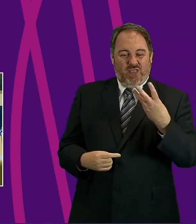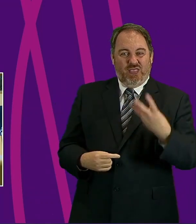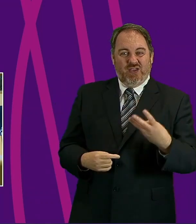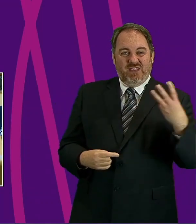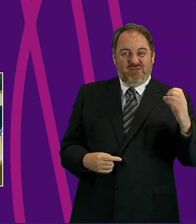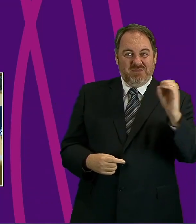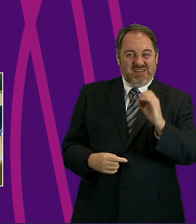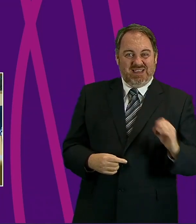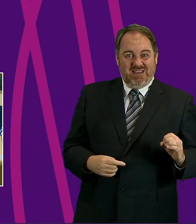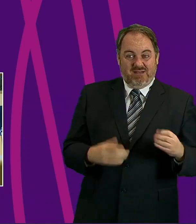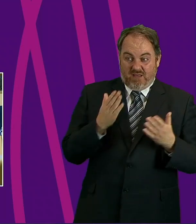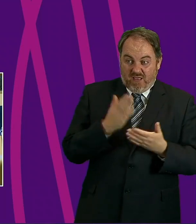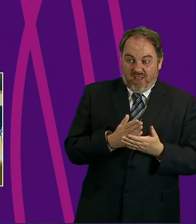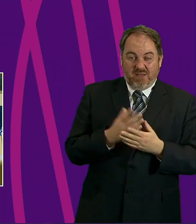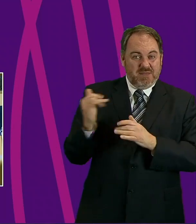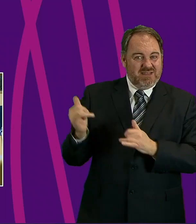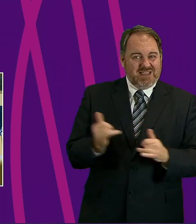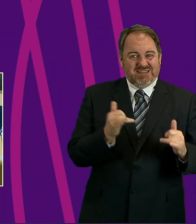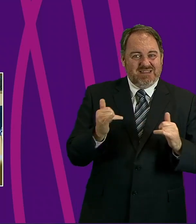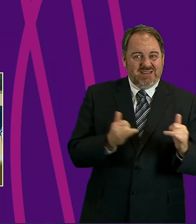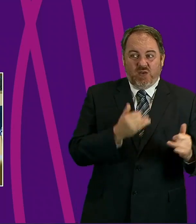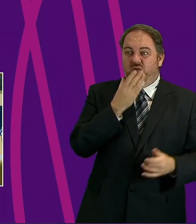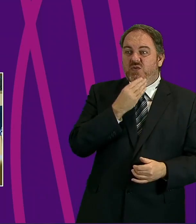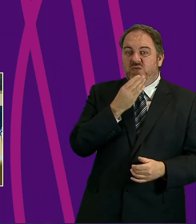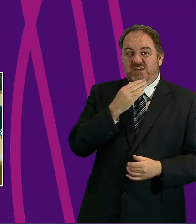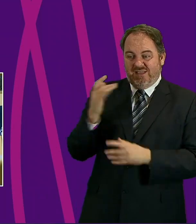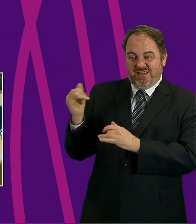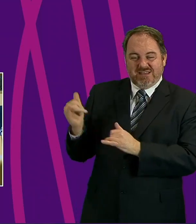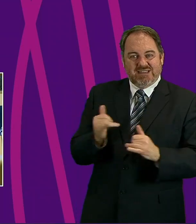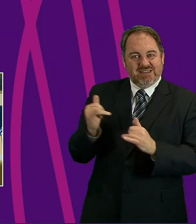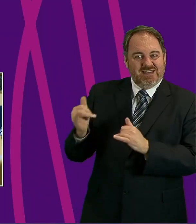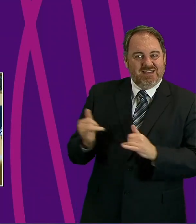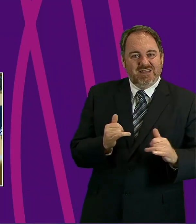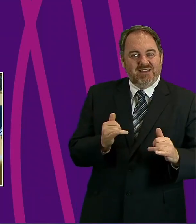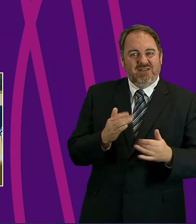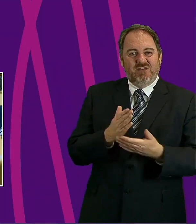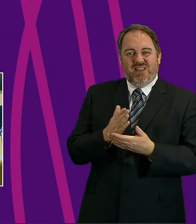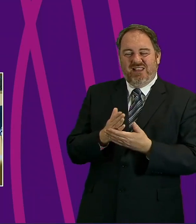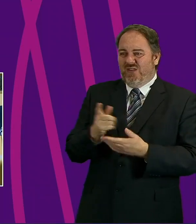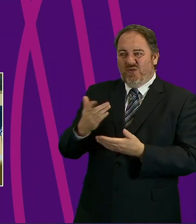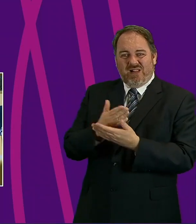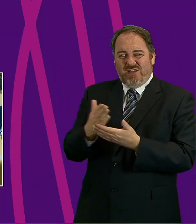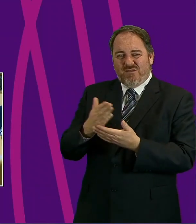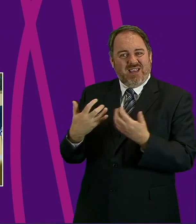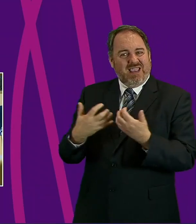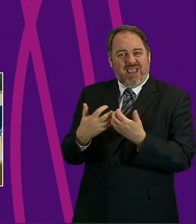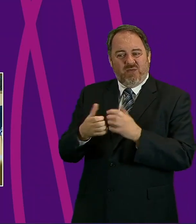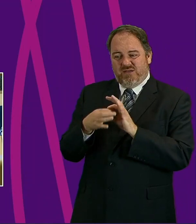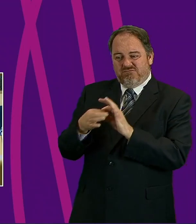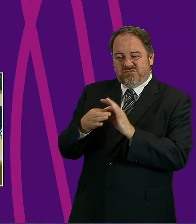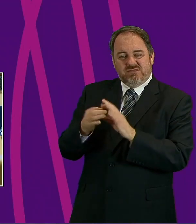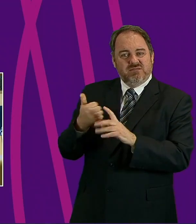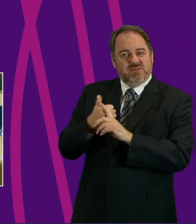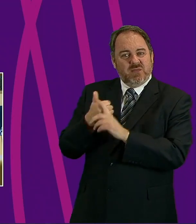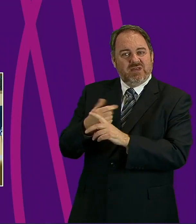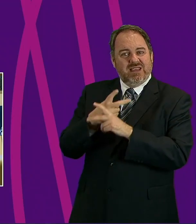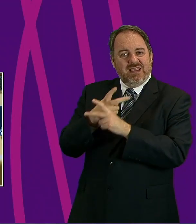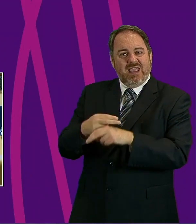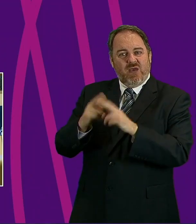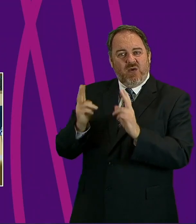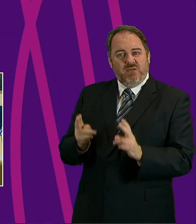for staff and residents. That is a failure. And no clarity on how or even if the public will be told about